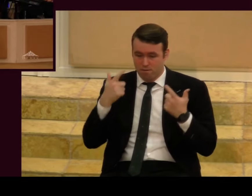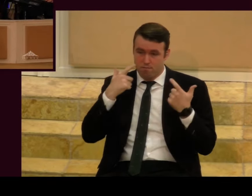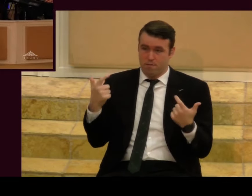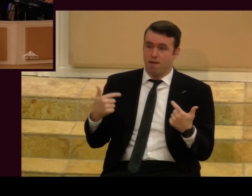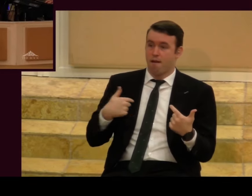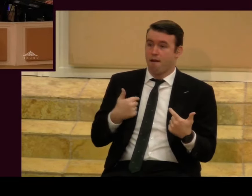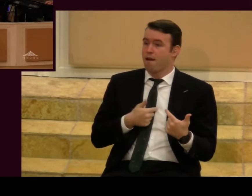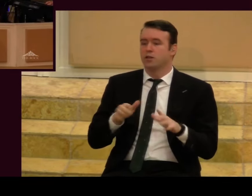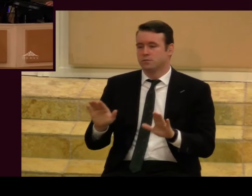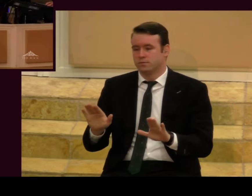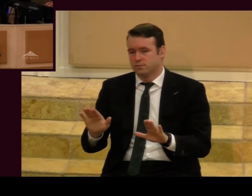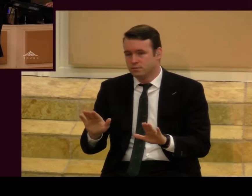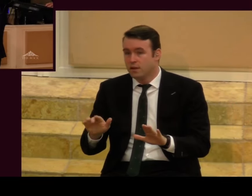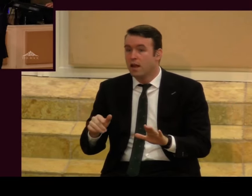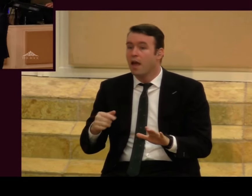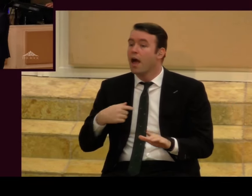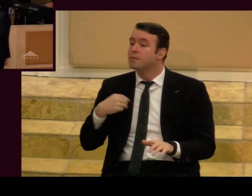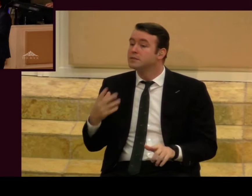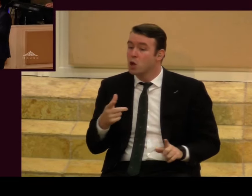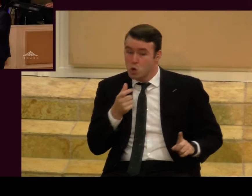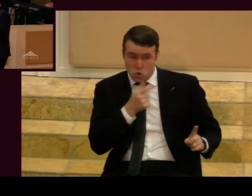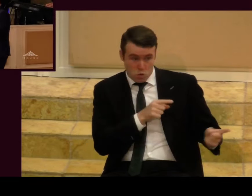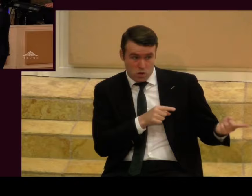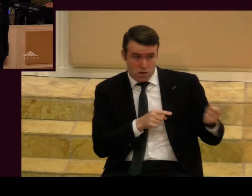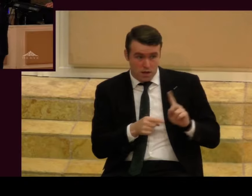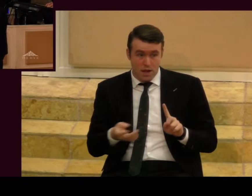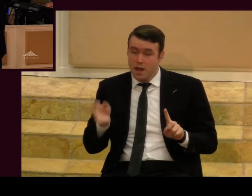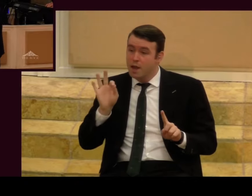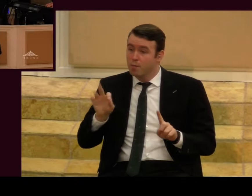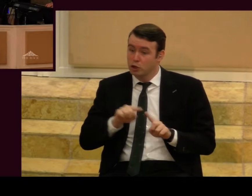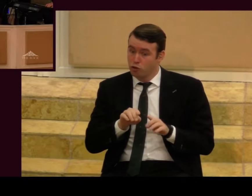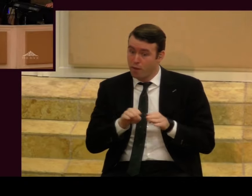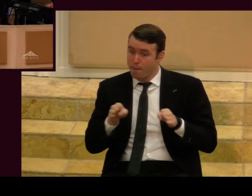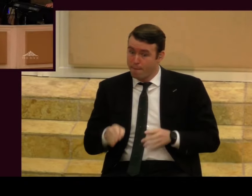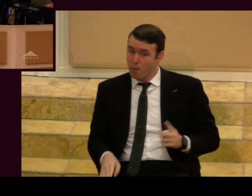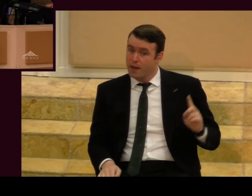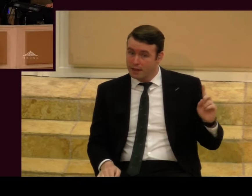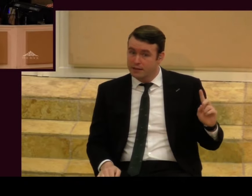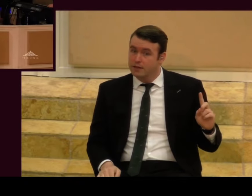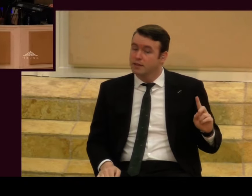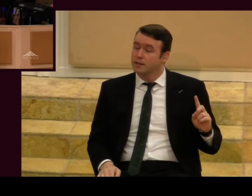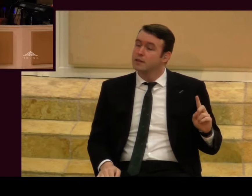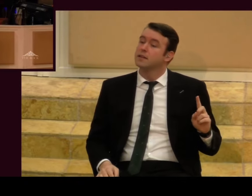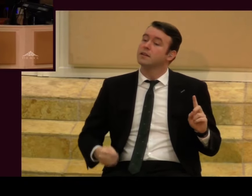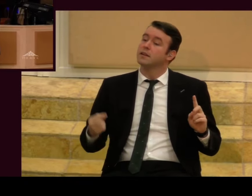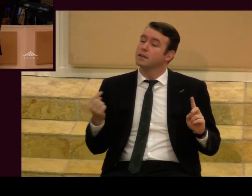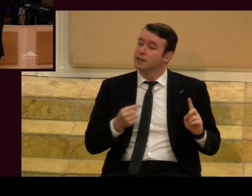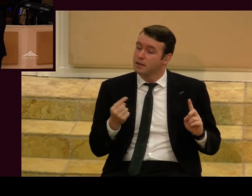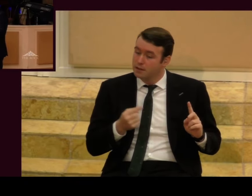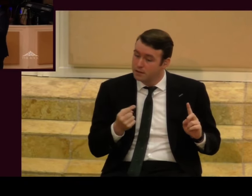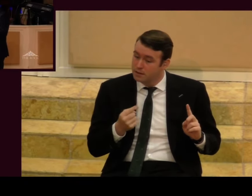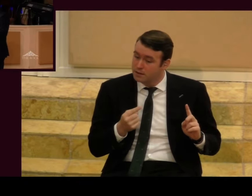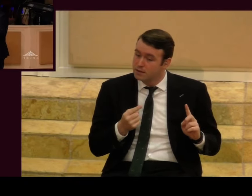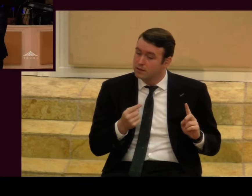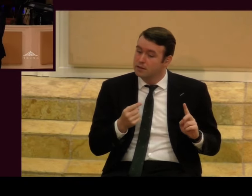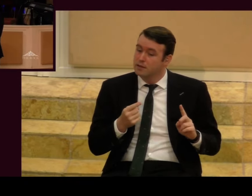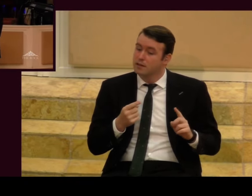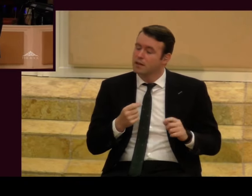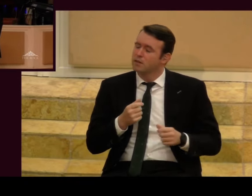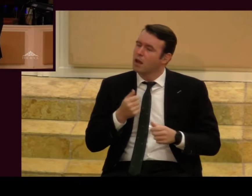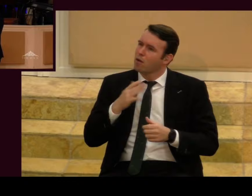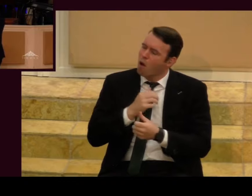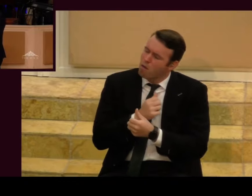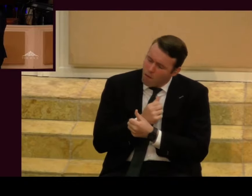of us, but I'm telling you, the man that's getting ready to come to this pulpit has not only gifts